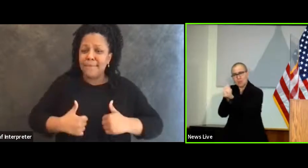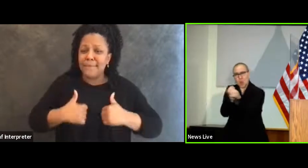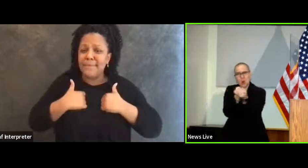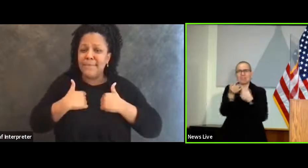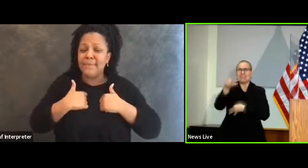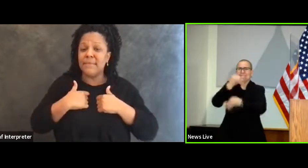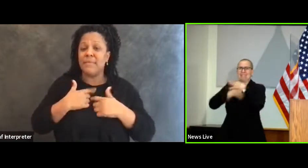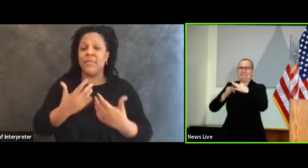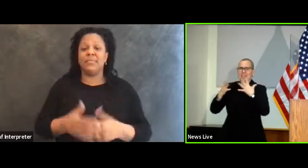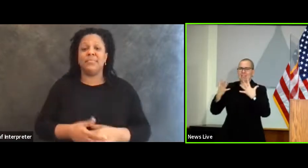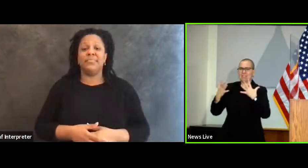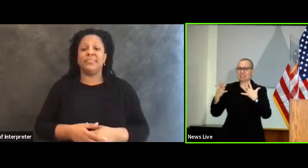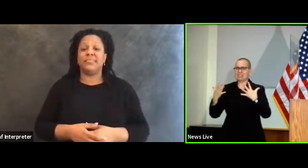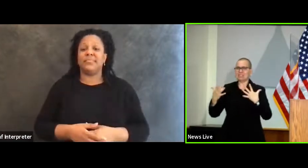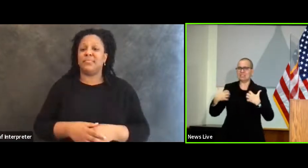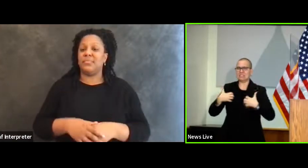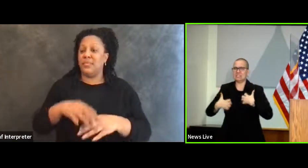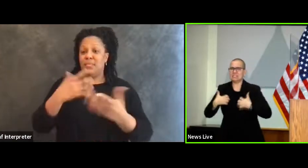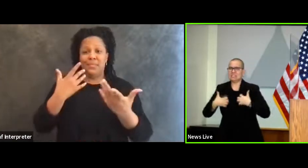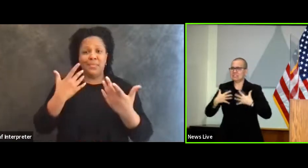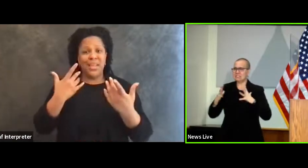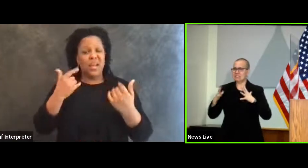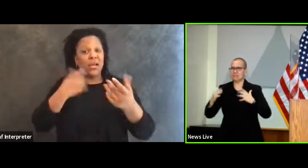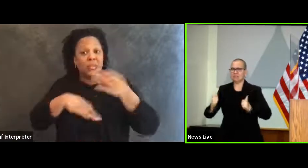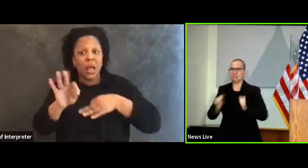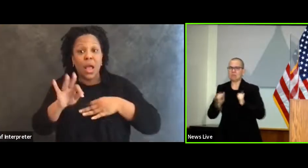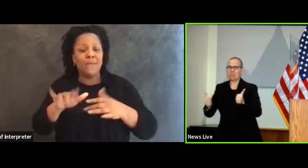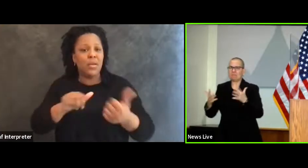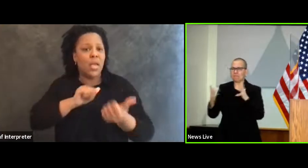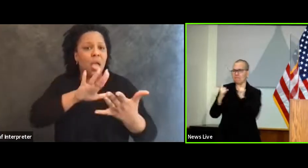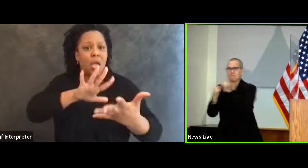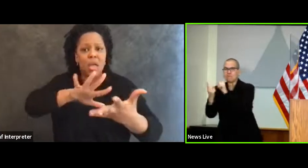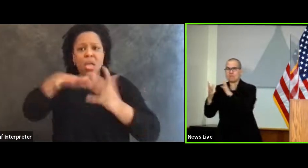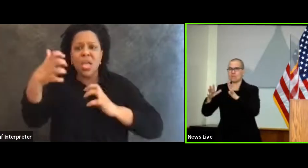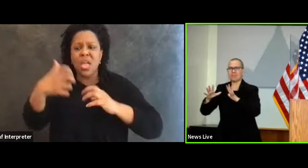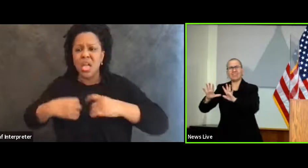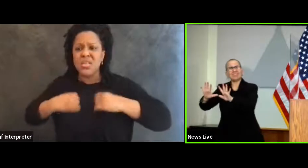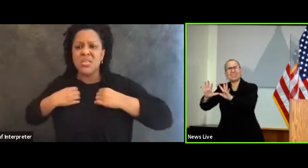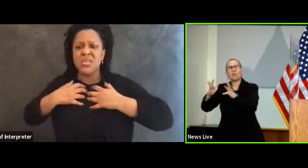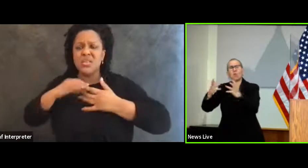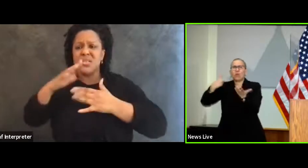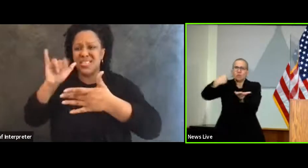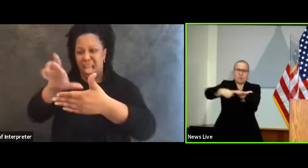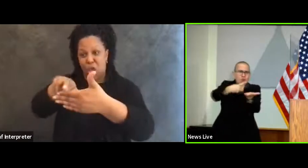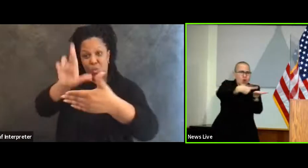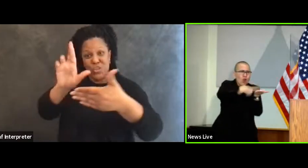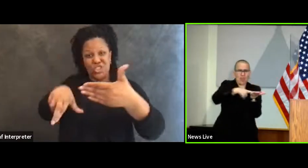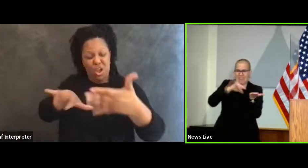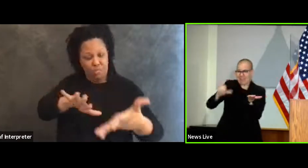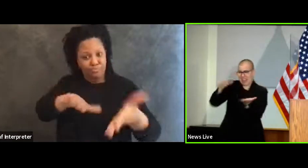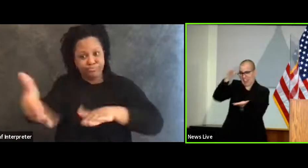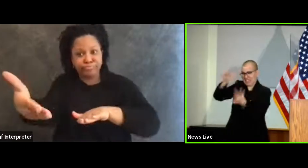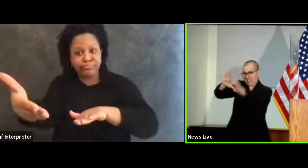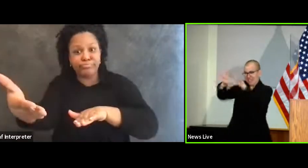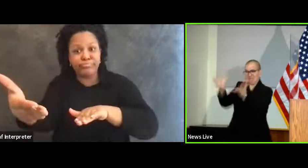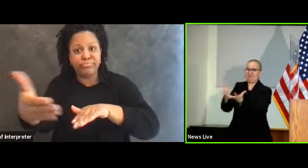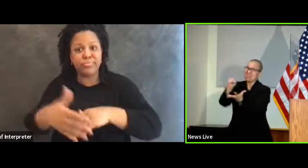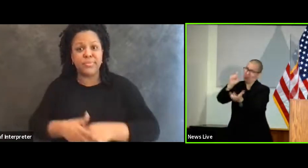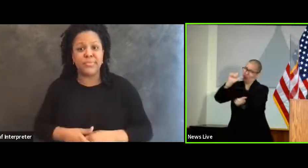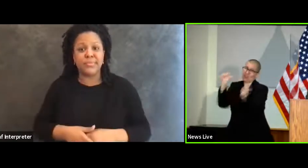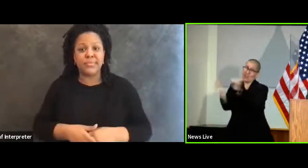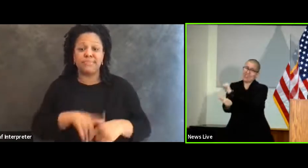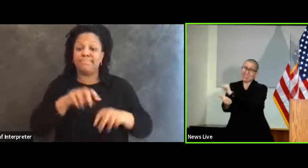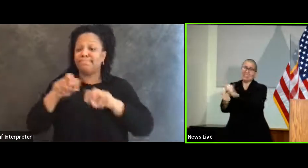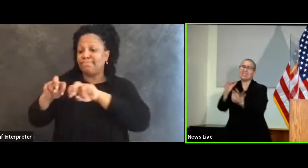to the incredibly heartbreaking outcome that we saw. They're going to talk about the need to change some of those traffic stops. They're going to talk about there's no need for